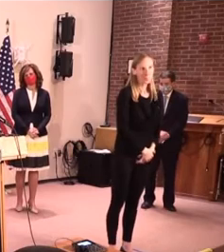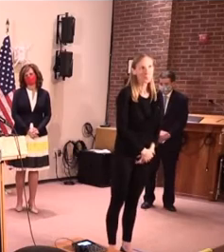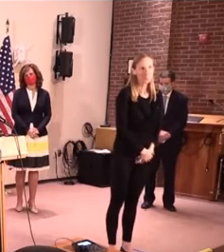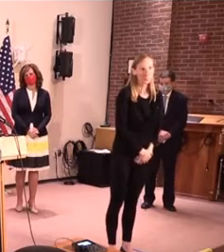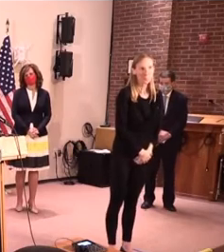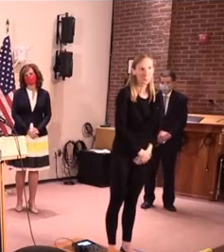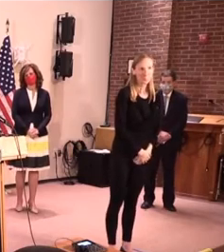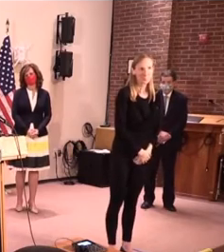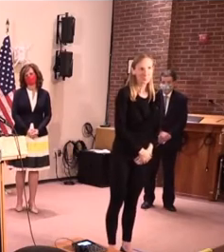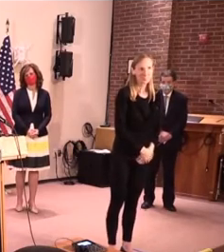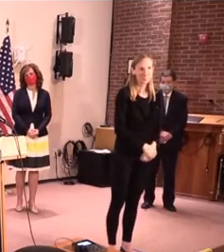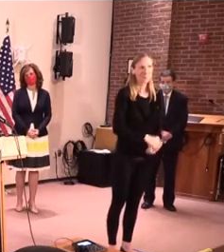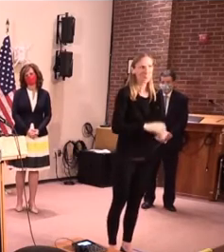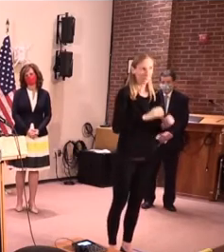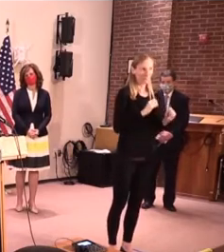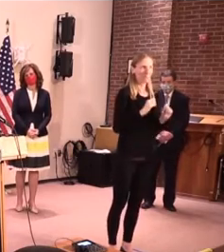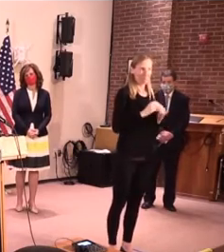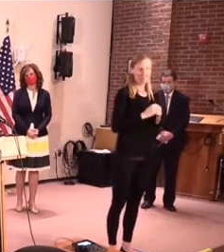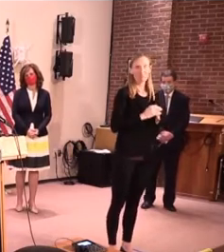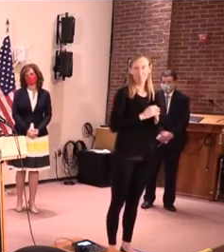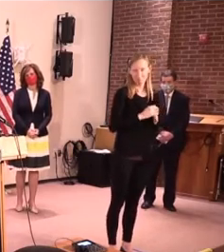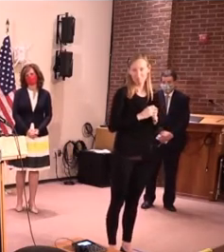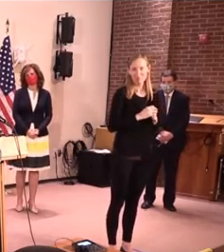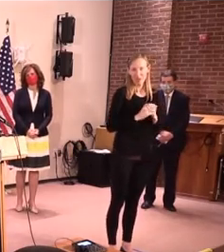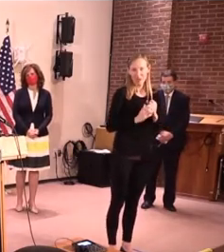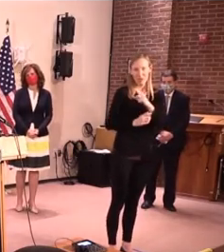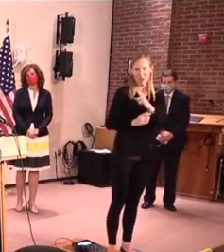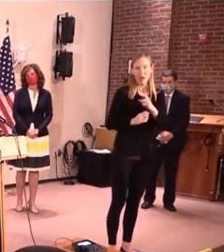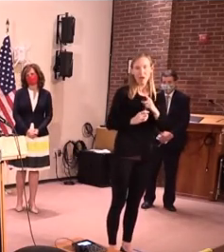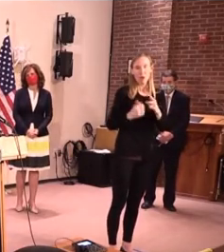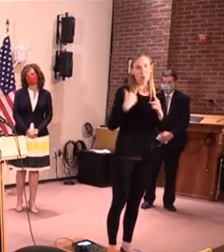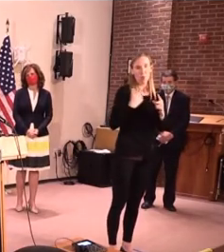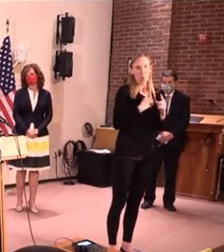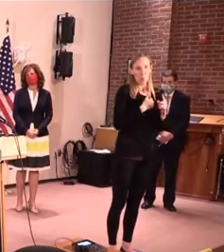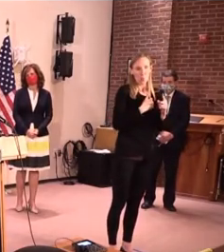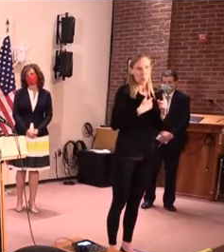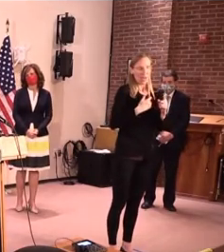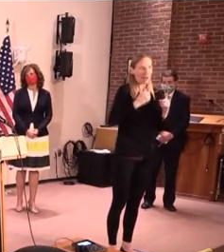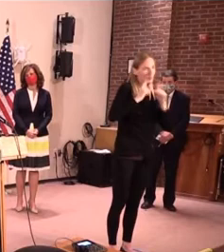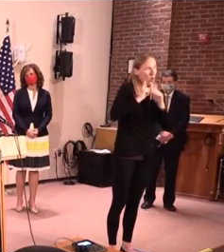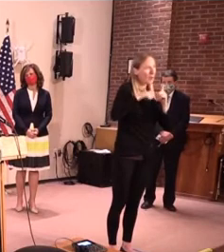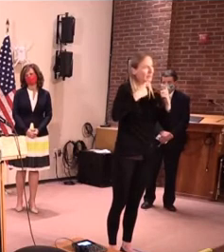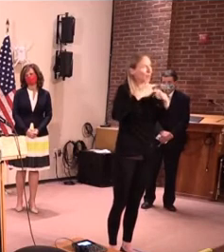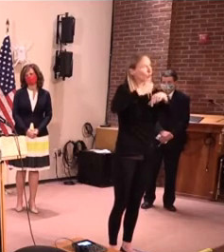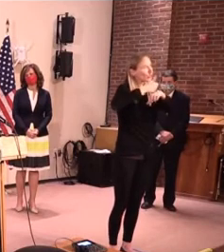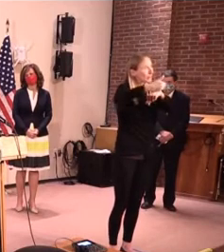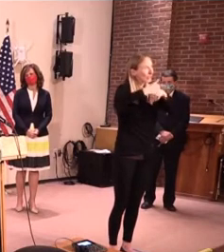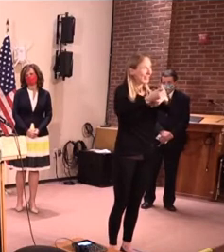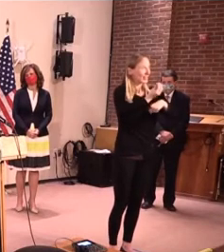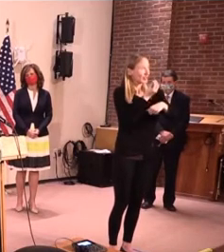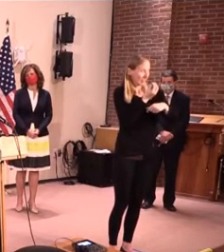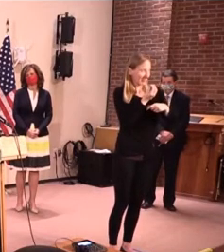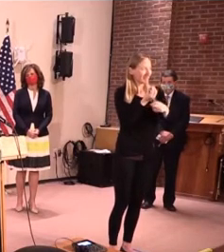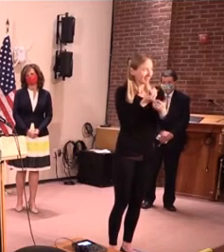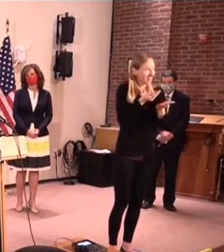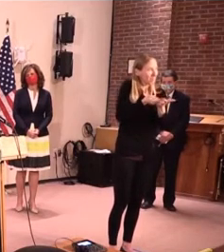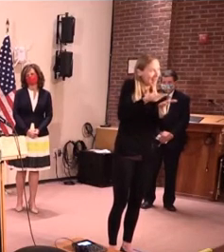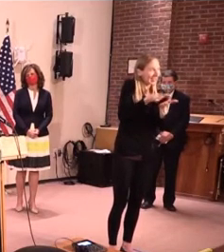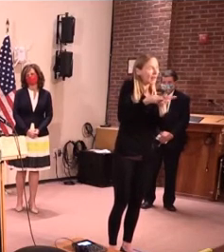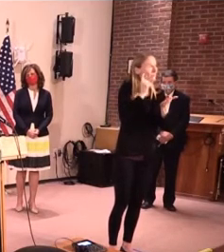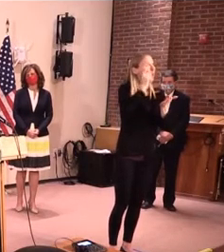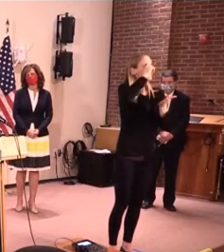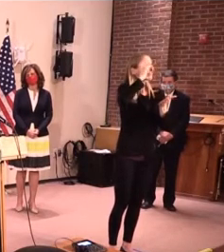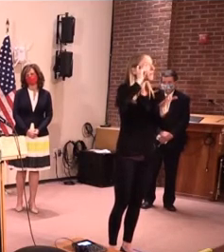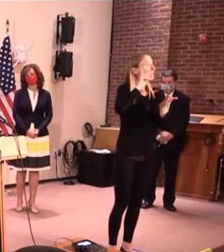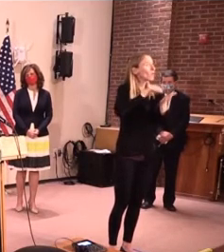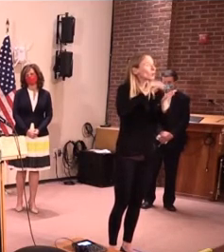Just to follow up quickly, hunger advocates have called on lawmakers to provide transportation funding so that meals can be bused to kids over the summer,